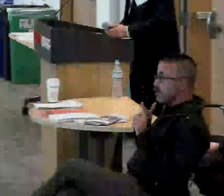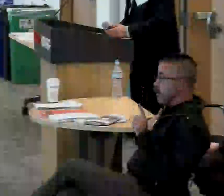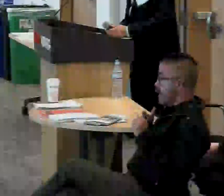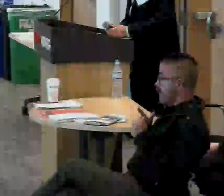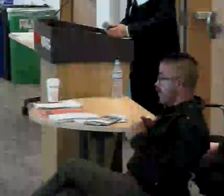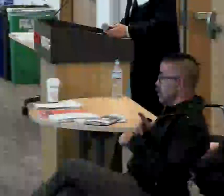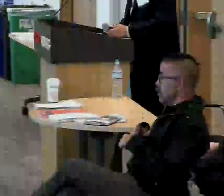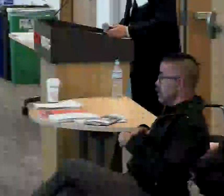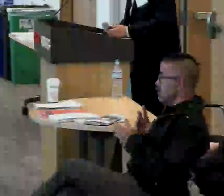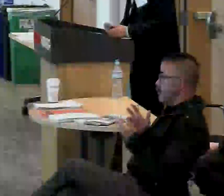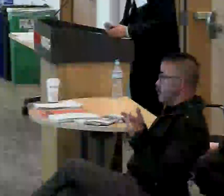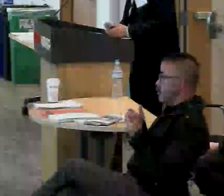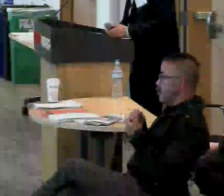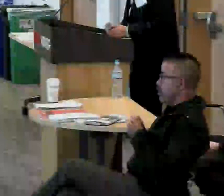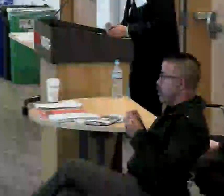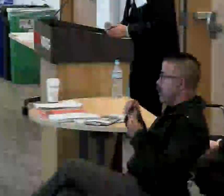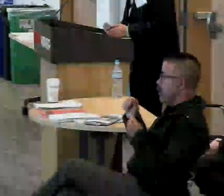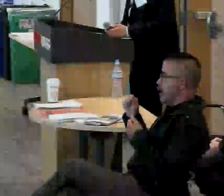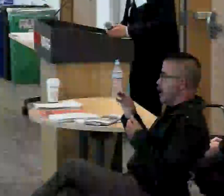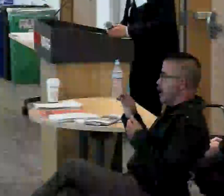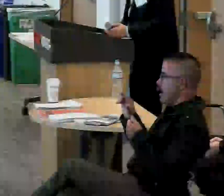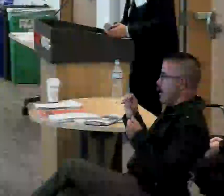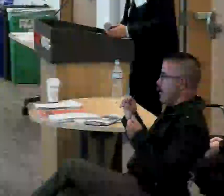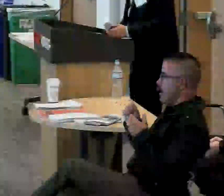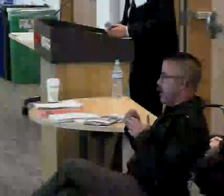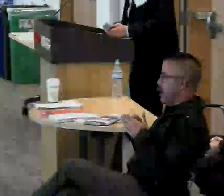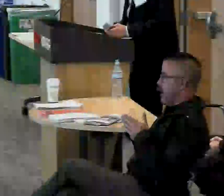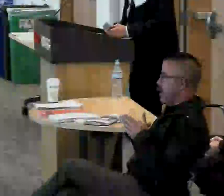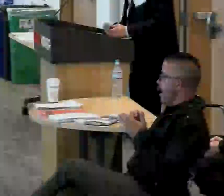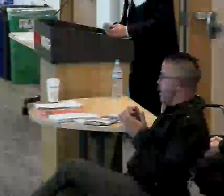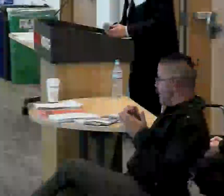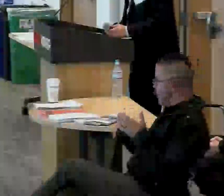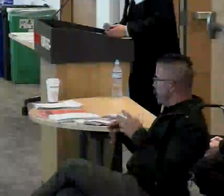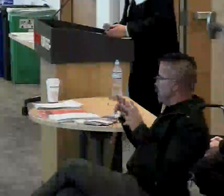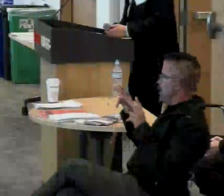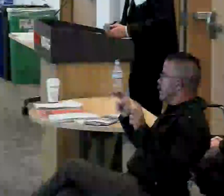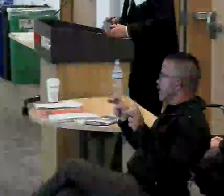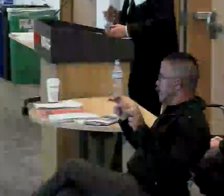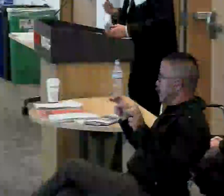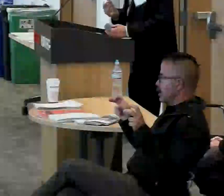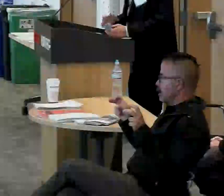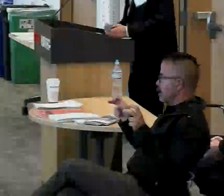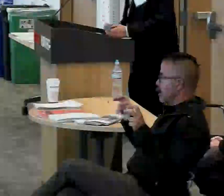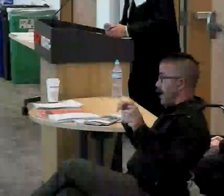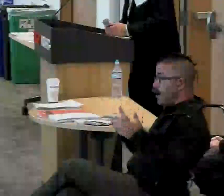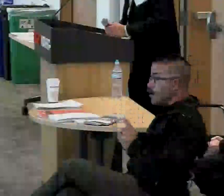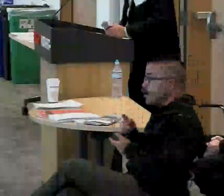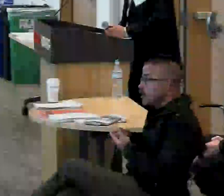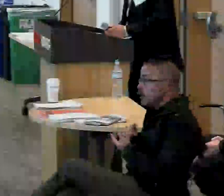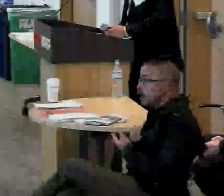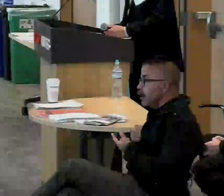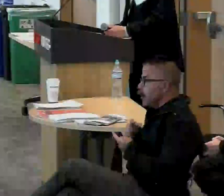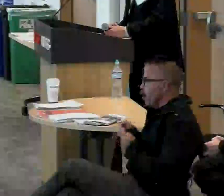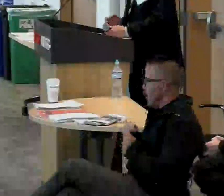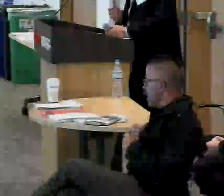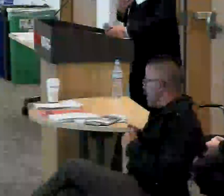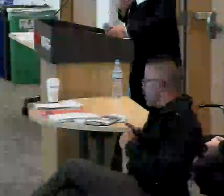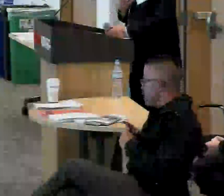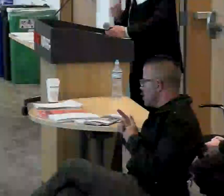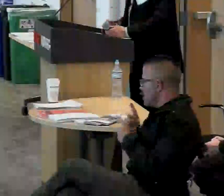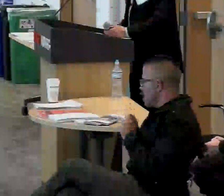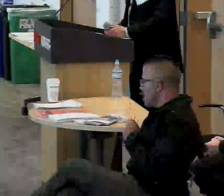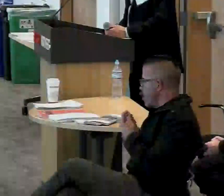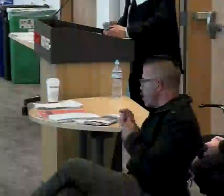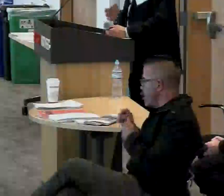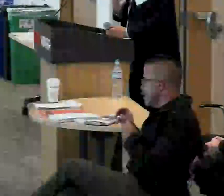really with Able accounts and this subject matter was very new to me. I know the first time I talked about Tom, I'm someone who,